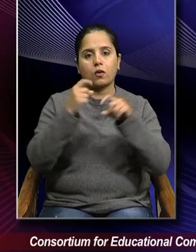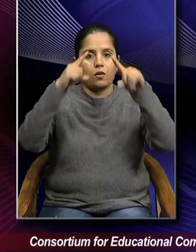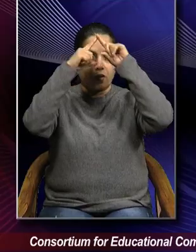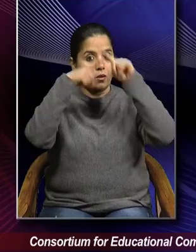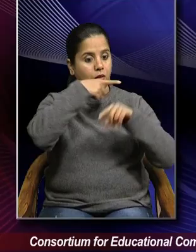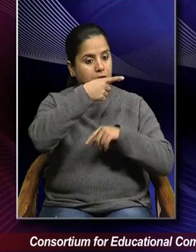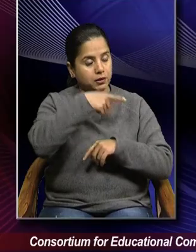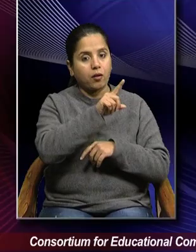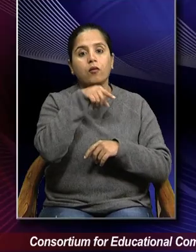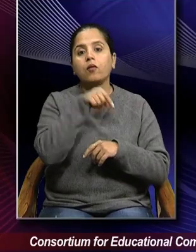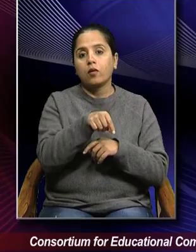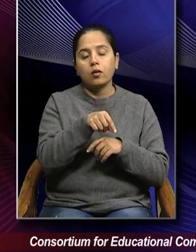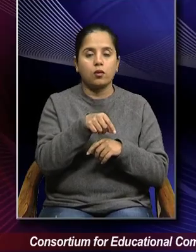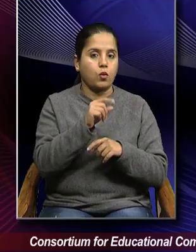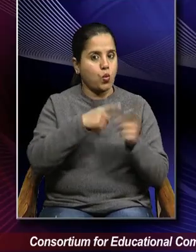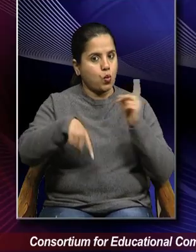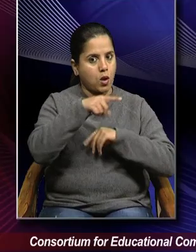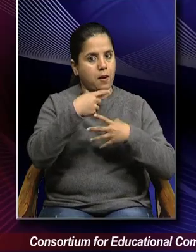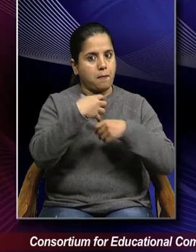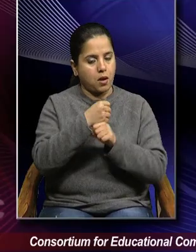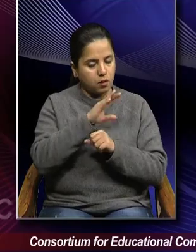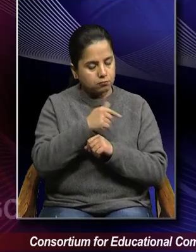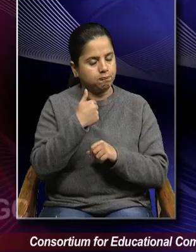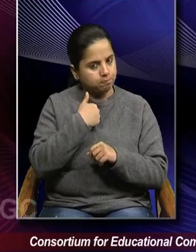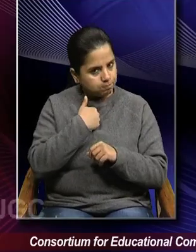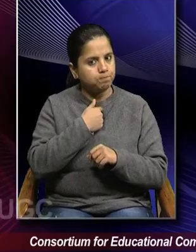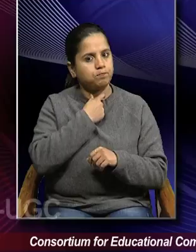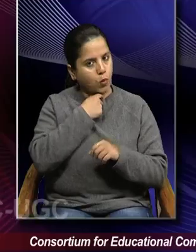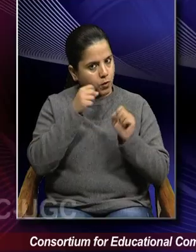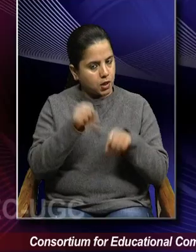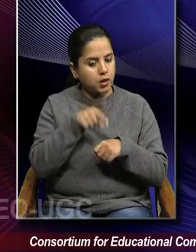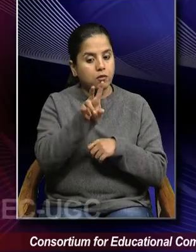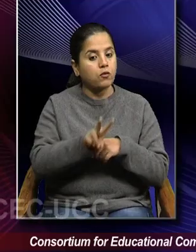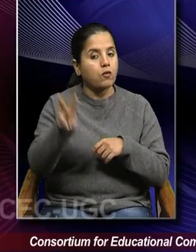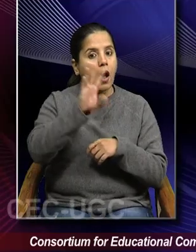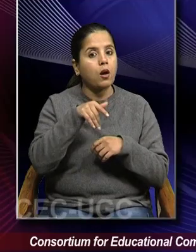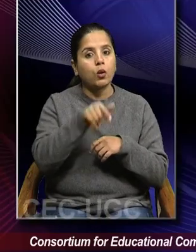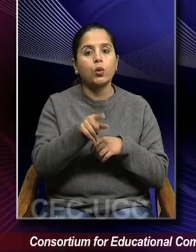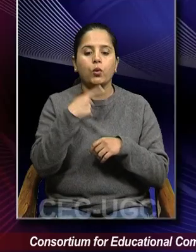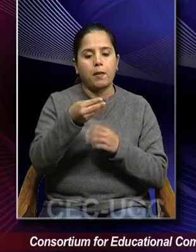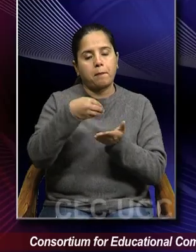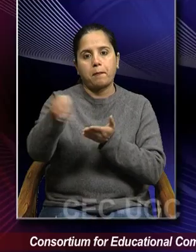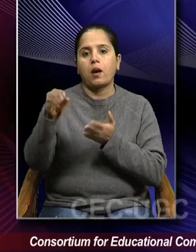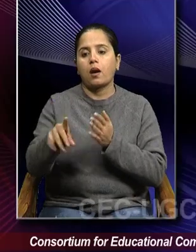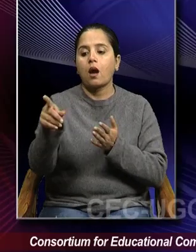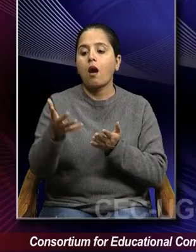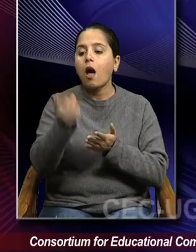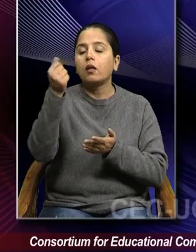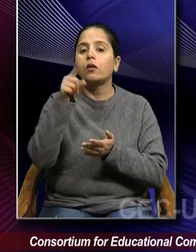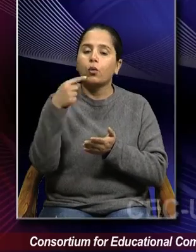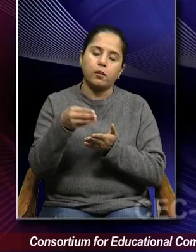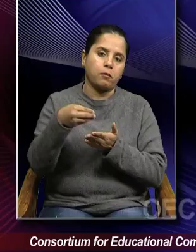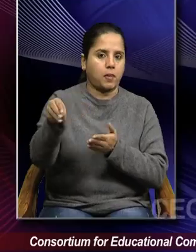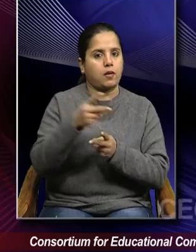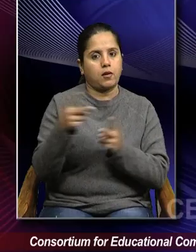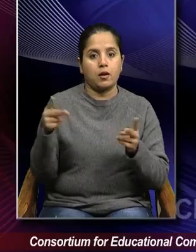that particular Reserve Bank, who is making a promise that yes, the value is going to be paid to the bearer of that currency. So,